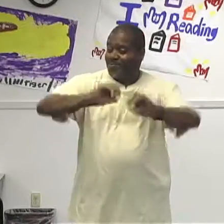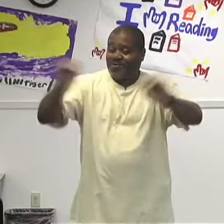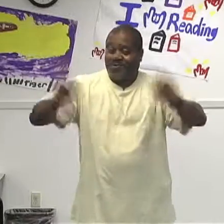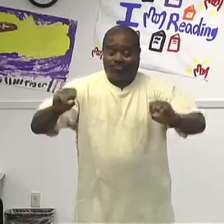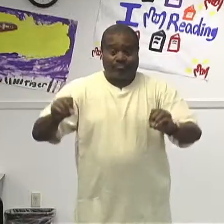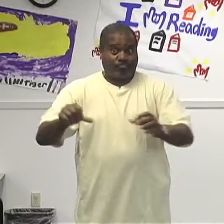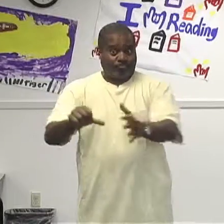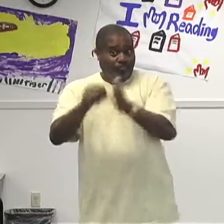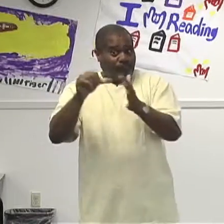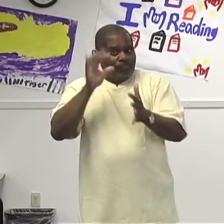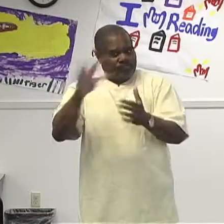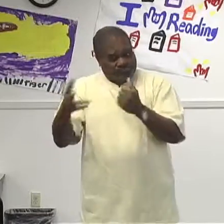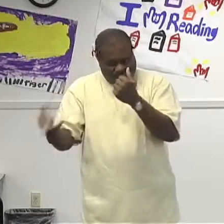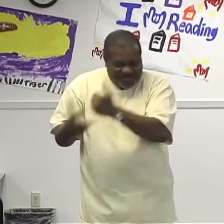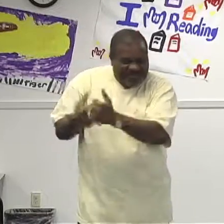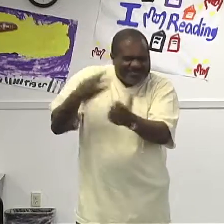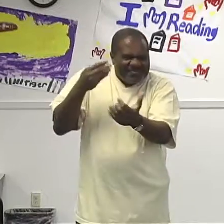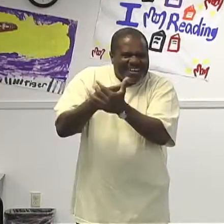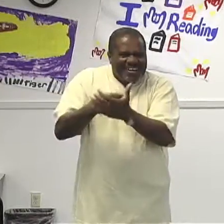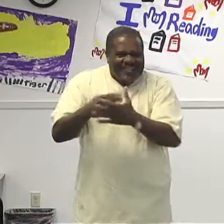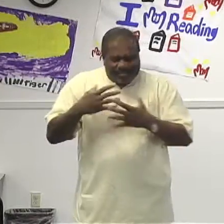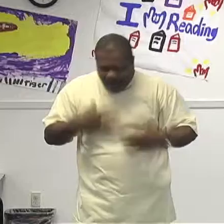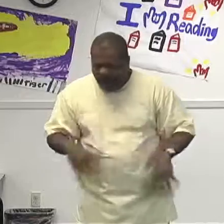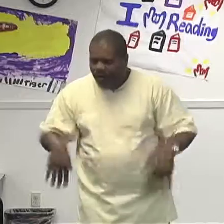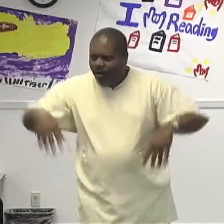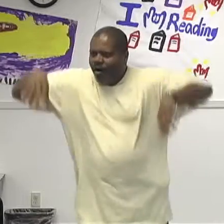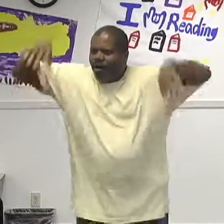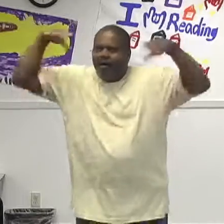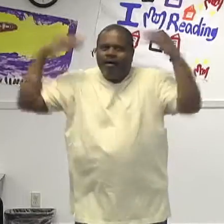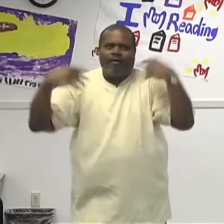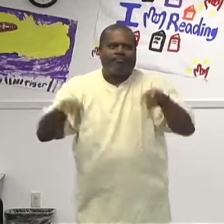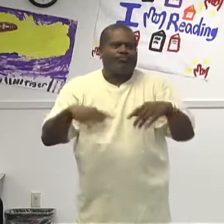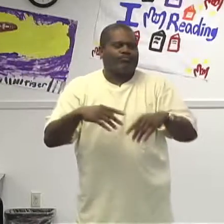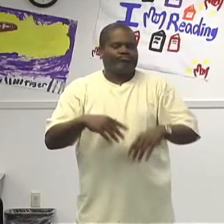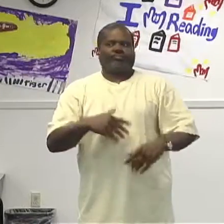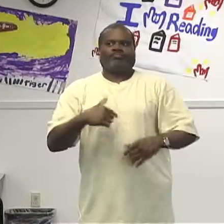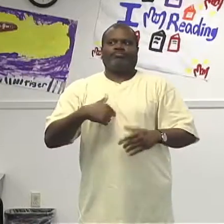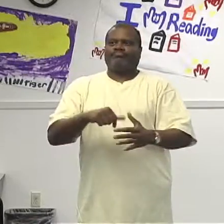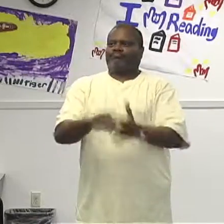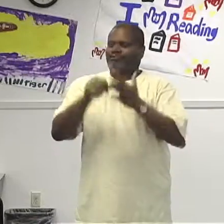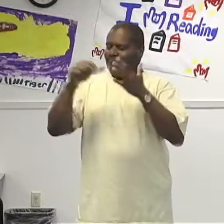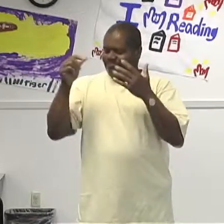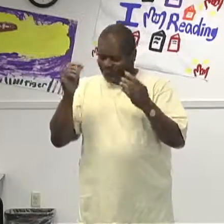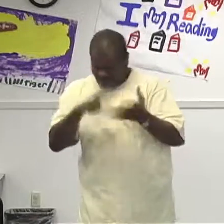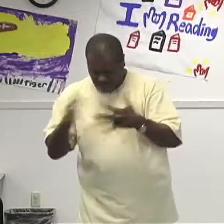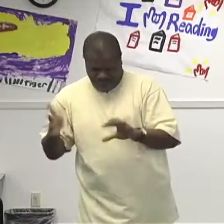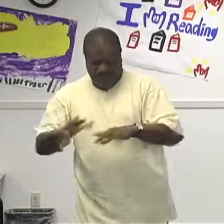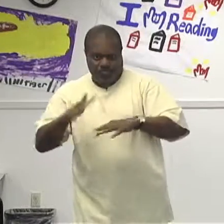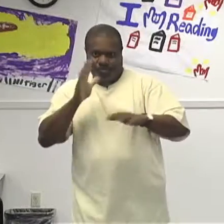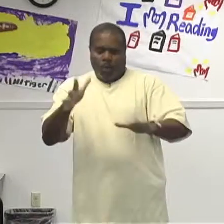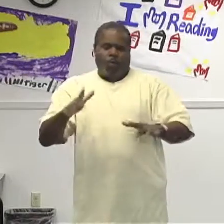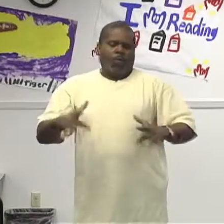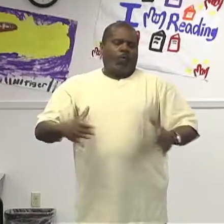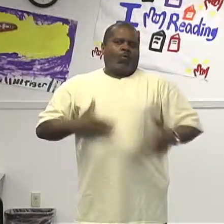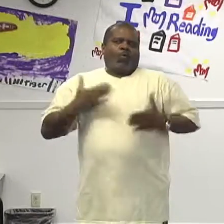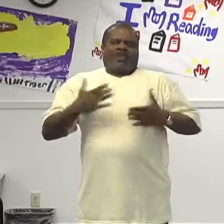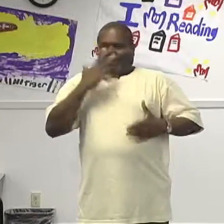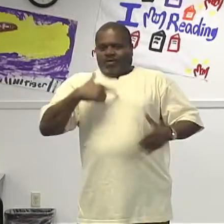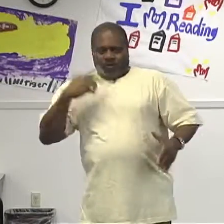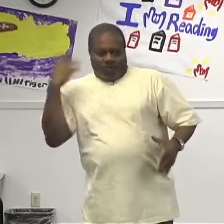all of my clothes for me. Everything, including my socks. She was really happy that I would be going to the school, and she was really proud of